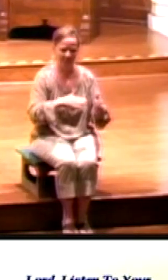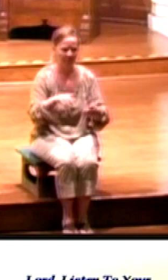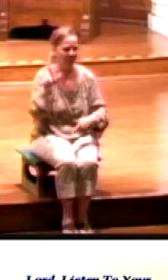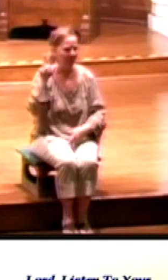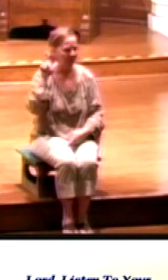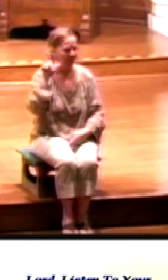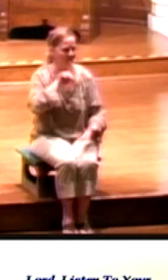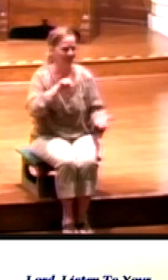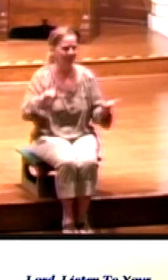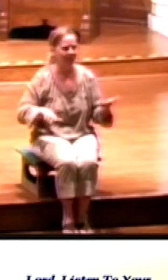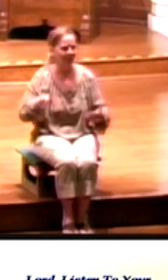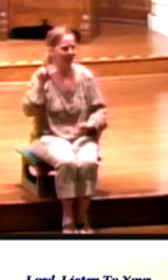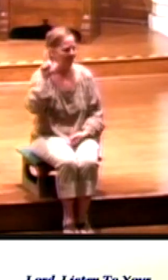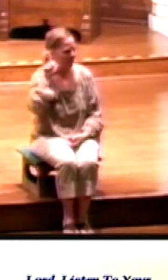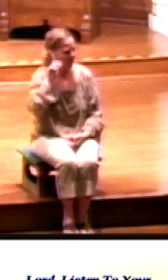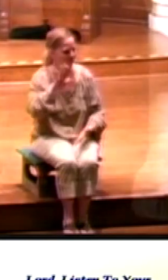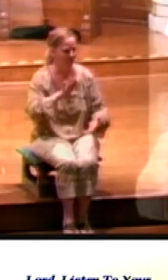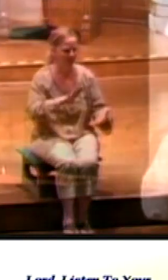to your children praying.